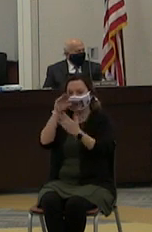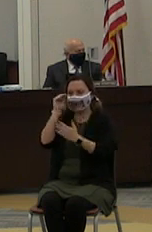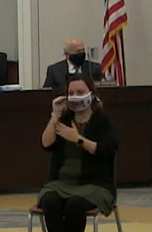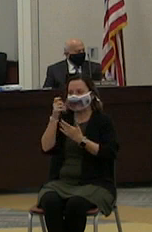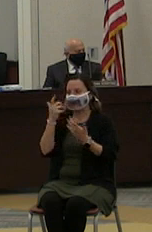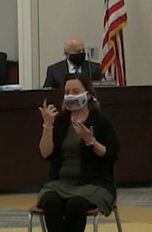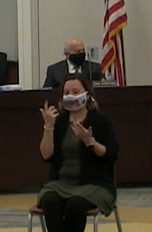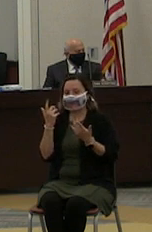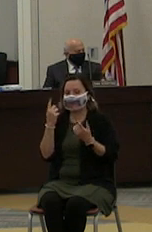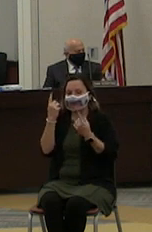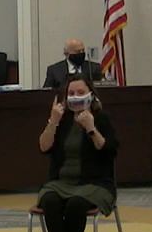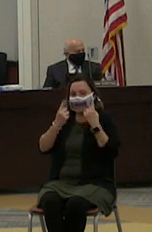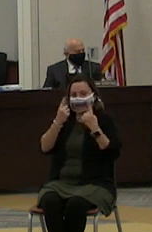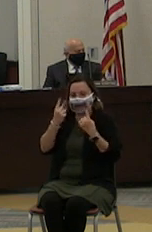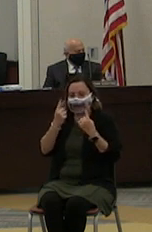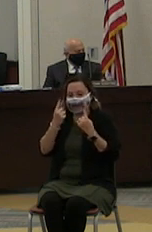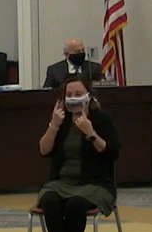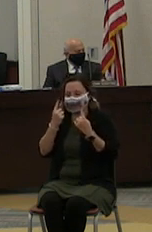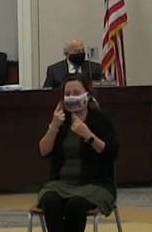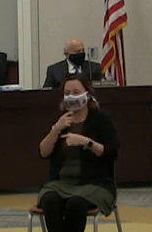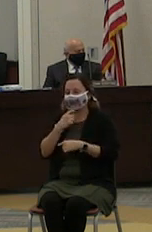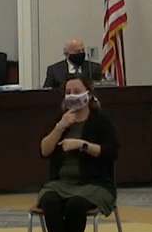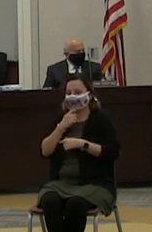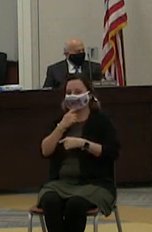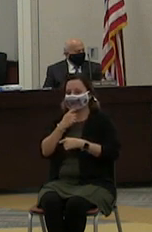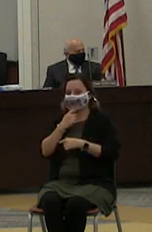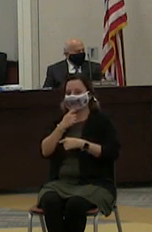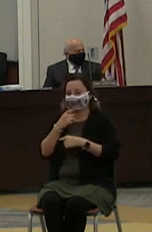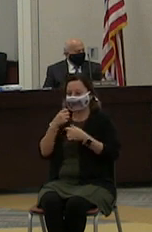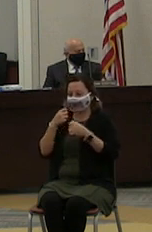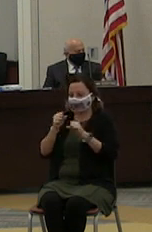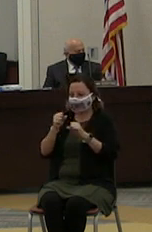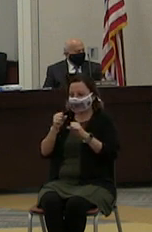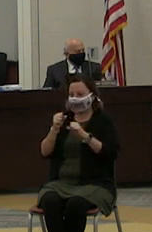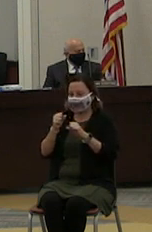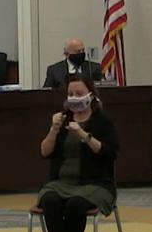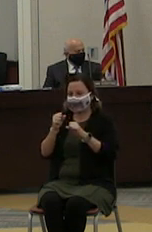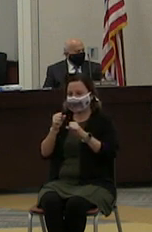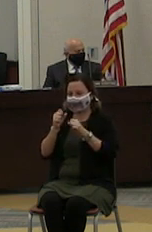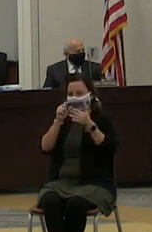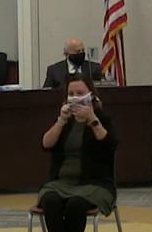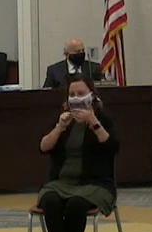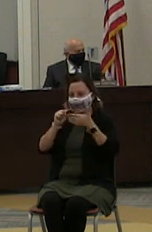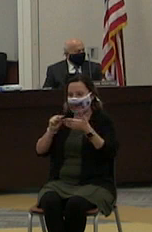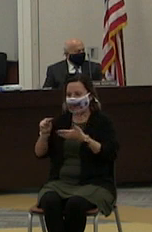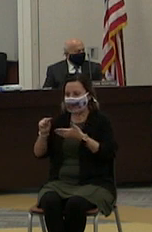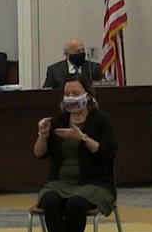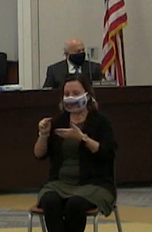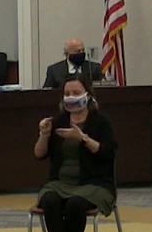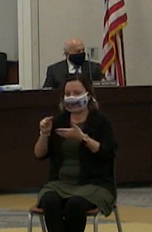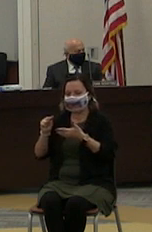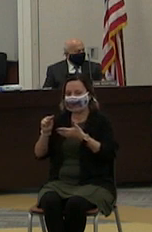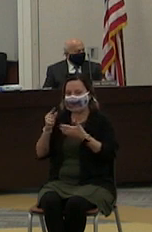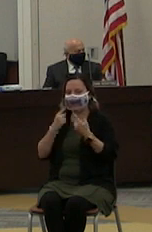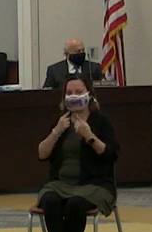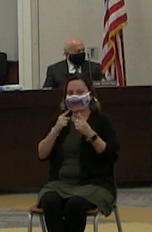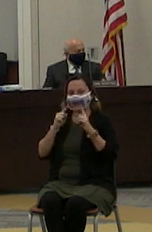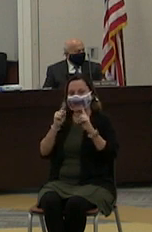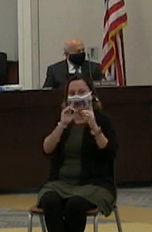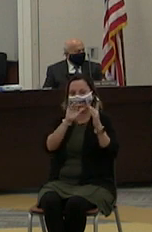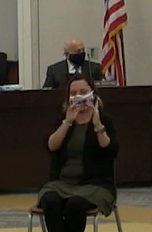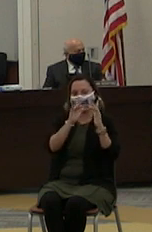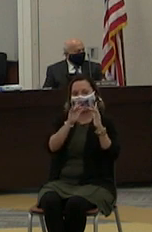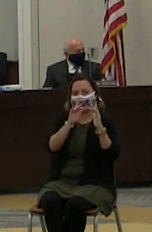or consideration to track the achievement of students in the virtual academy versus the students that